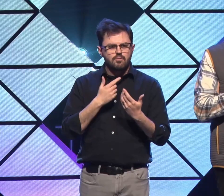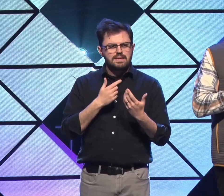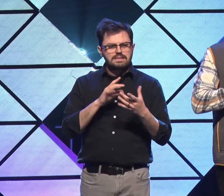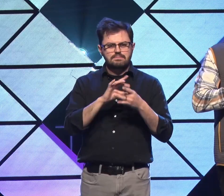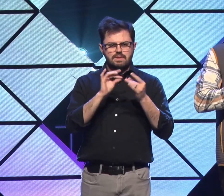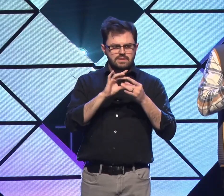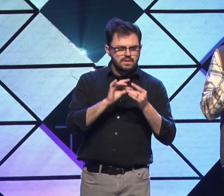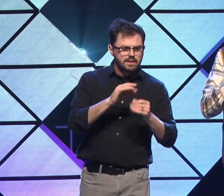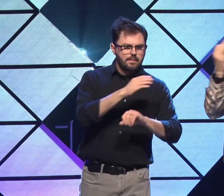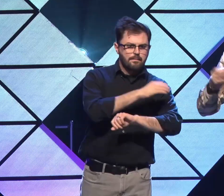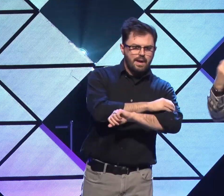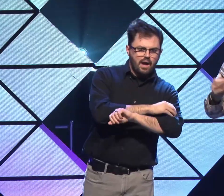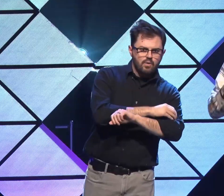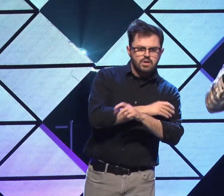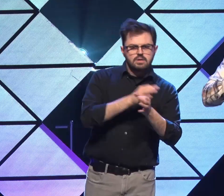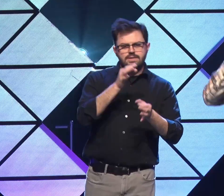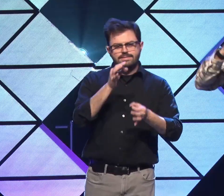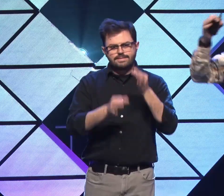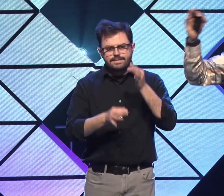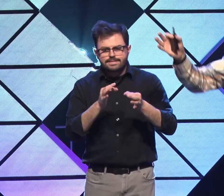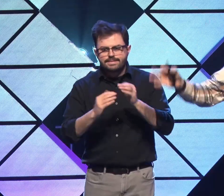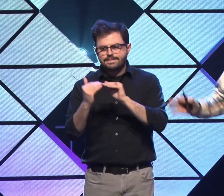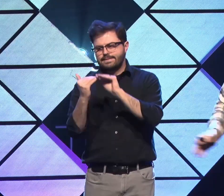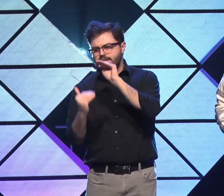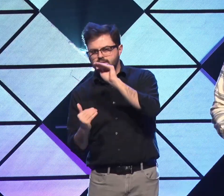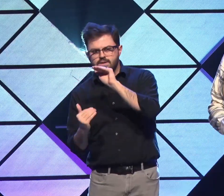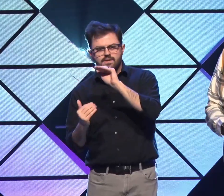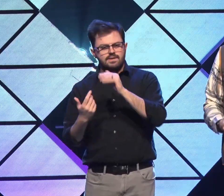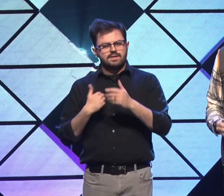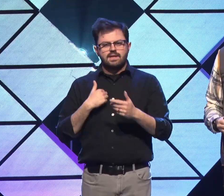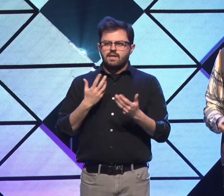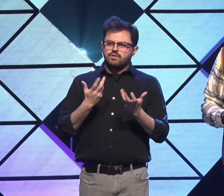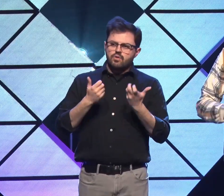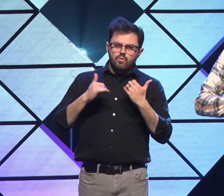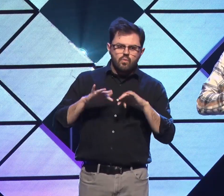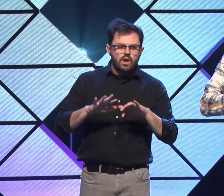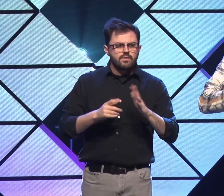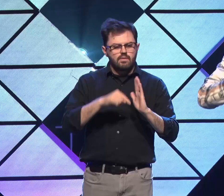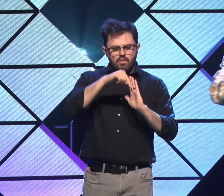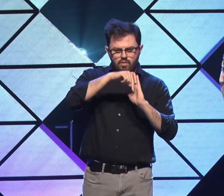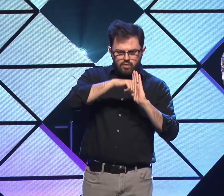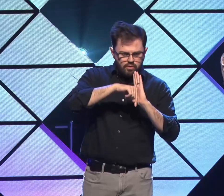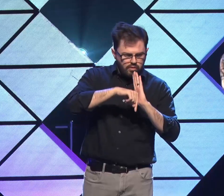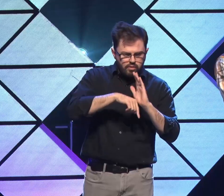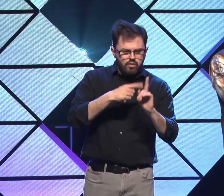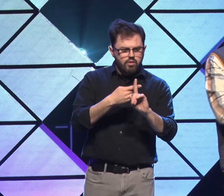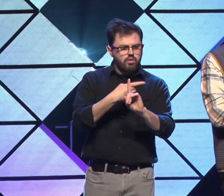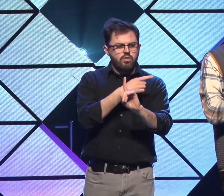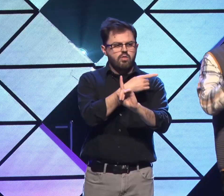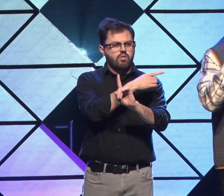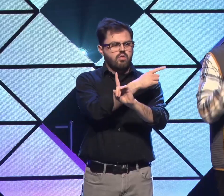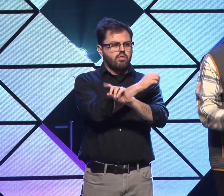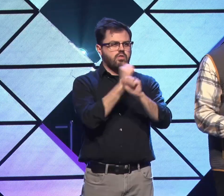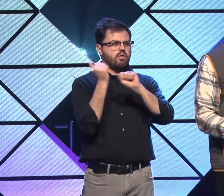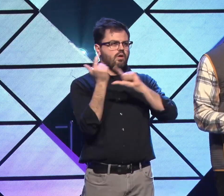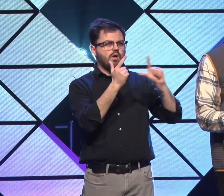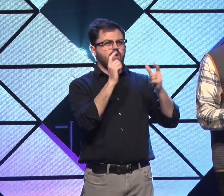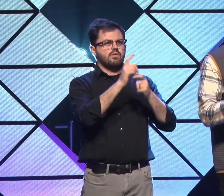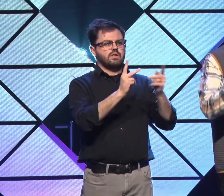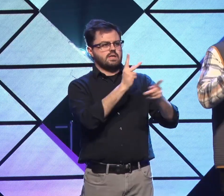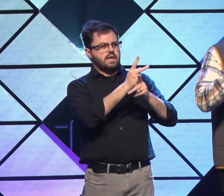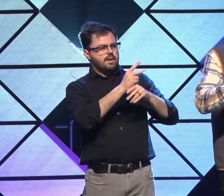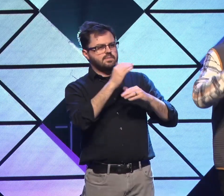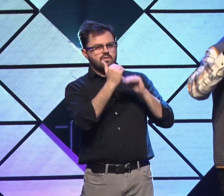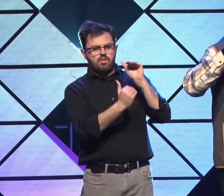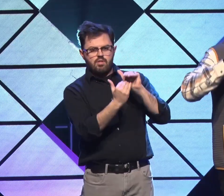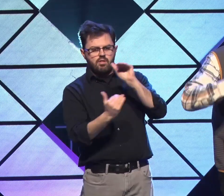injustice. And I don't want to get caught up in all the injustices in the world, okay? That's one direction we could go. What I want to talk about today